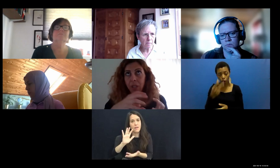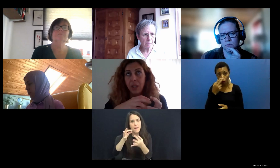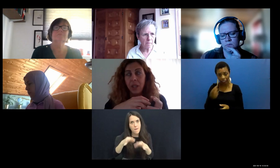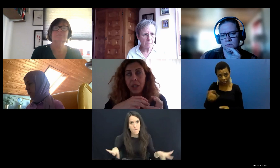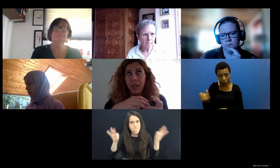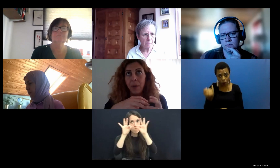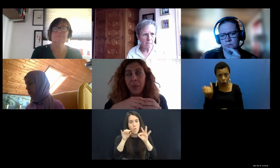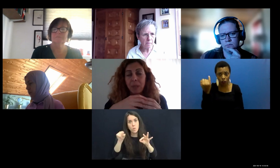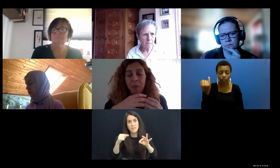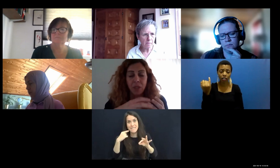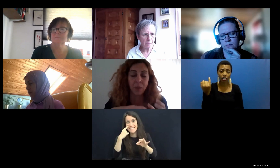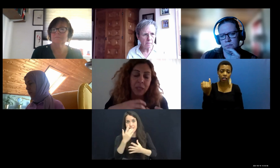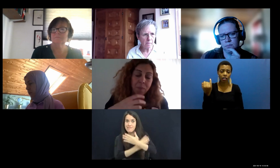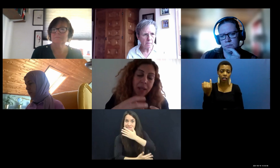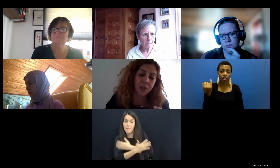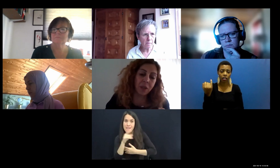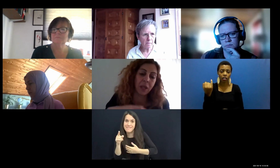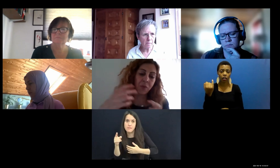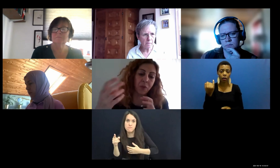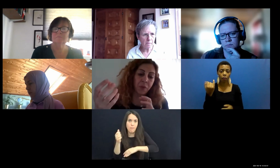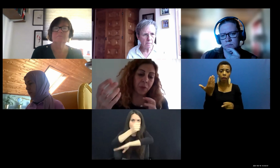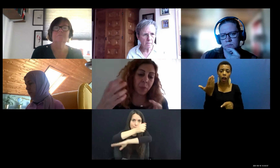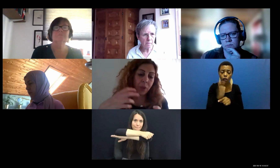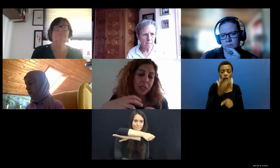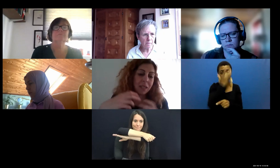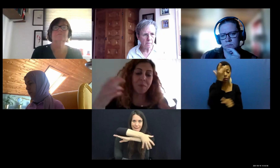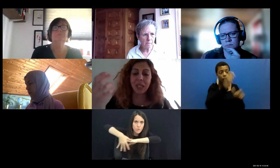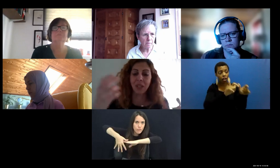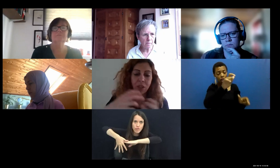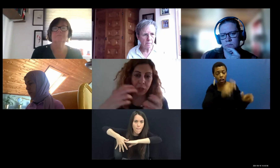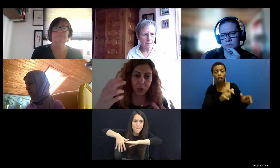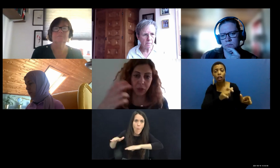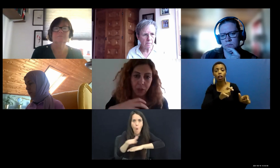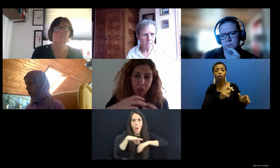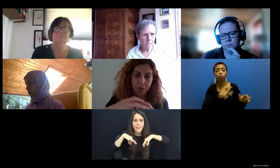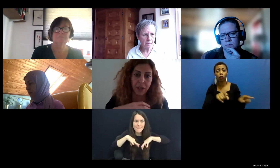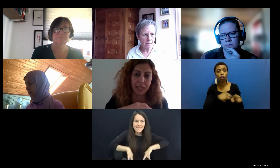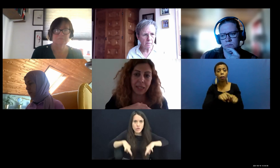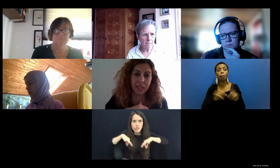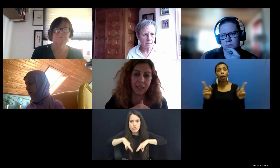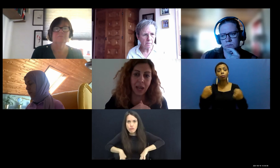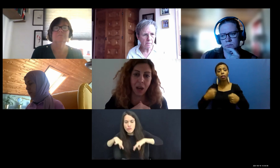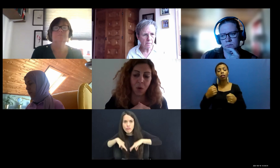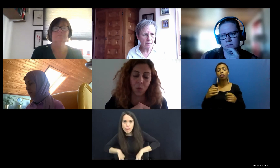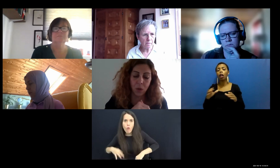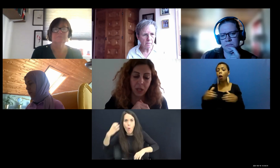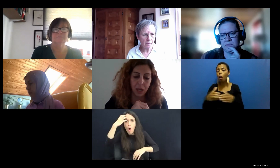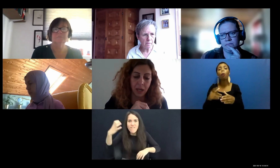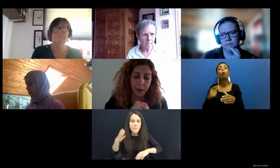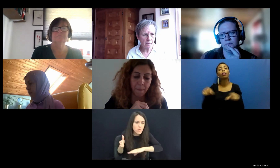for disability to start being mainstreamed, and for policies and ministries to be talking to each other and see